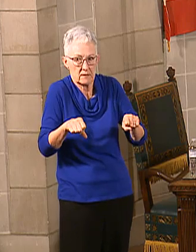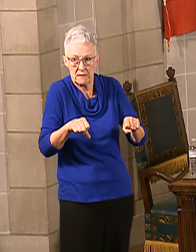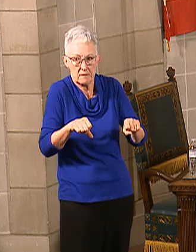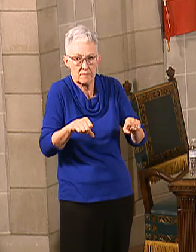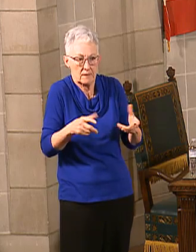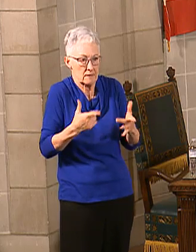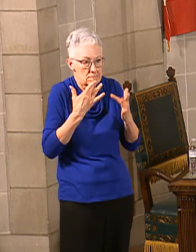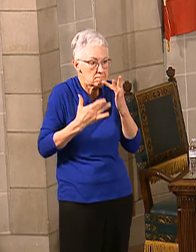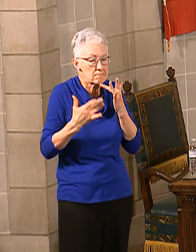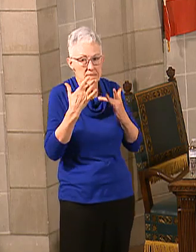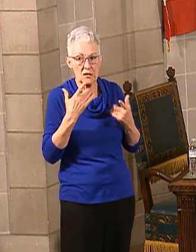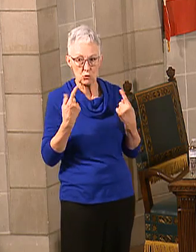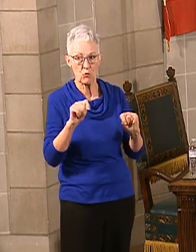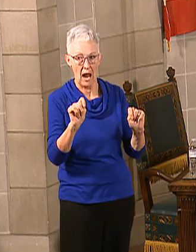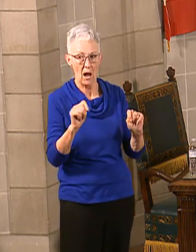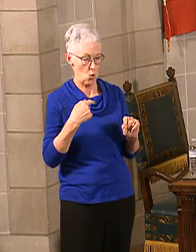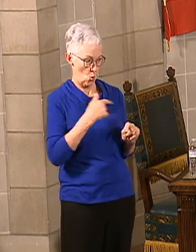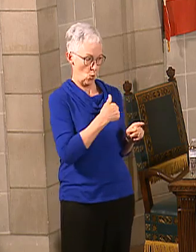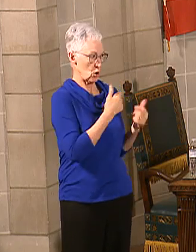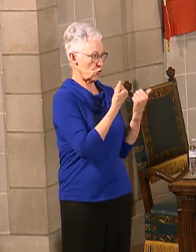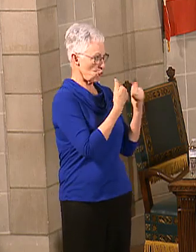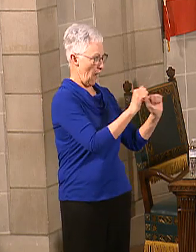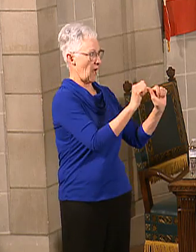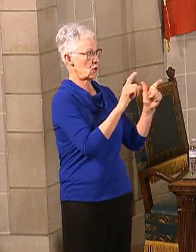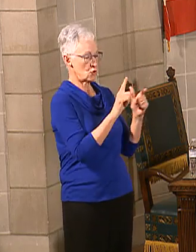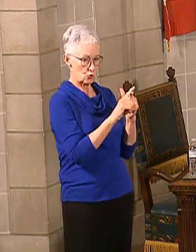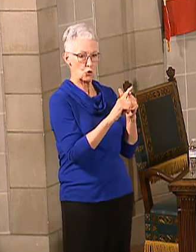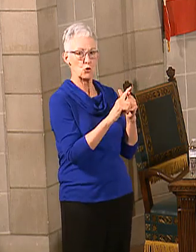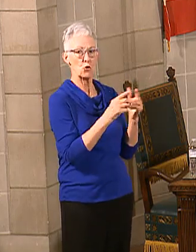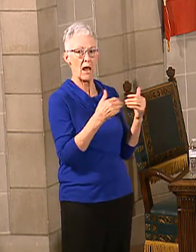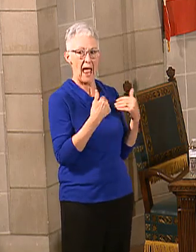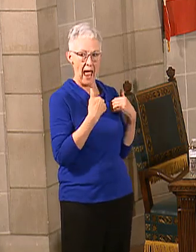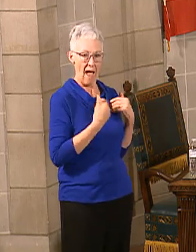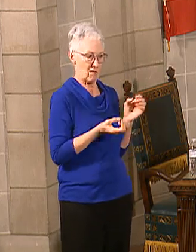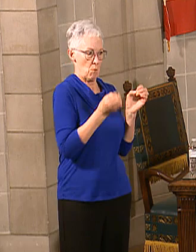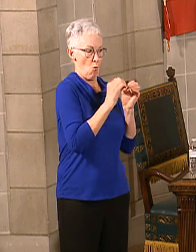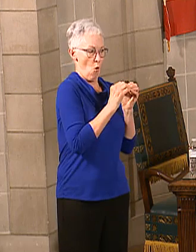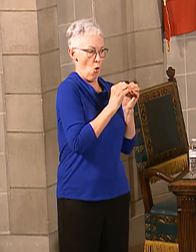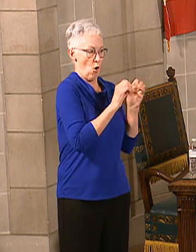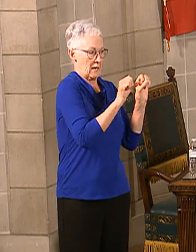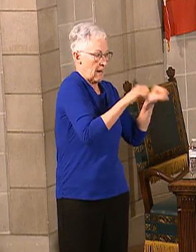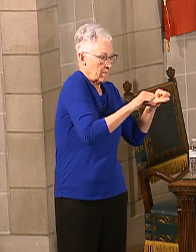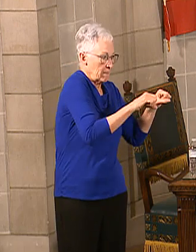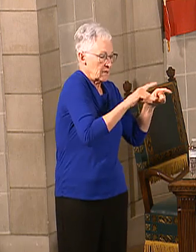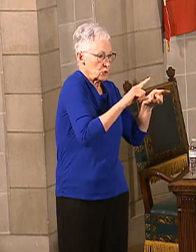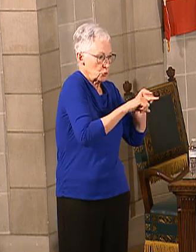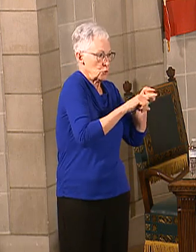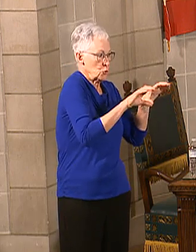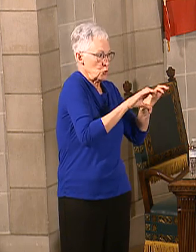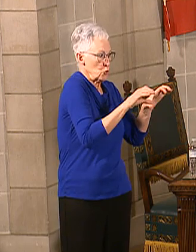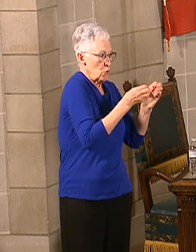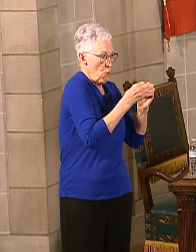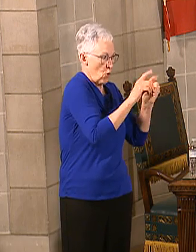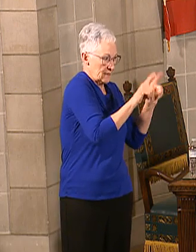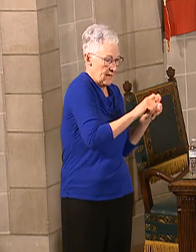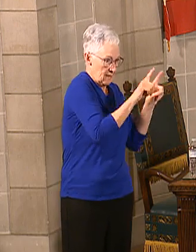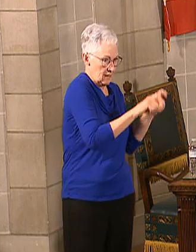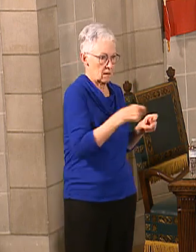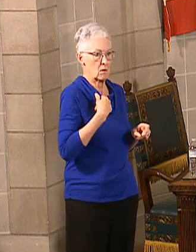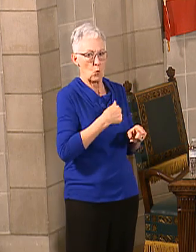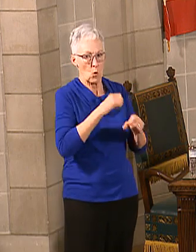are working to expand. I know UNMC has been able to get some additional tests, so they're expanding testing. We're working with the private or the